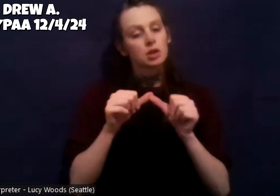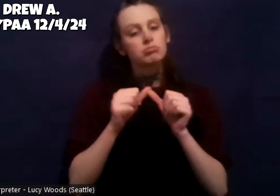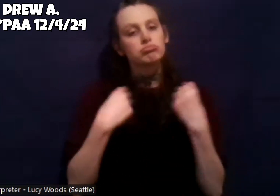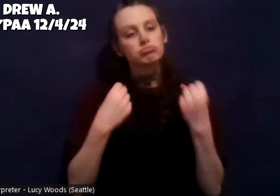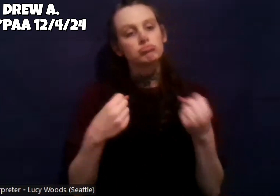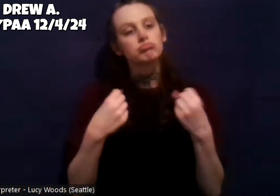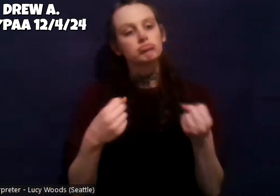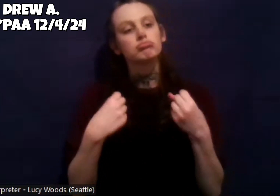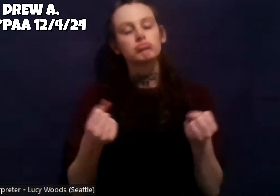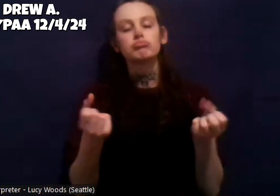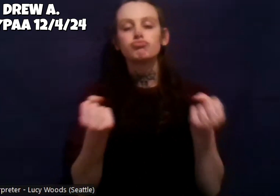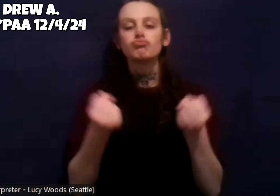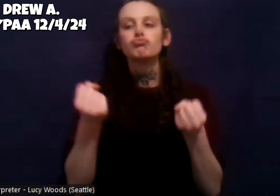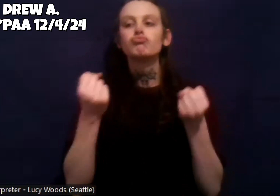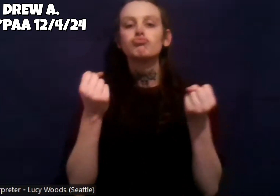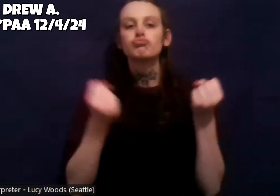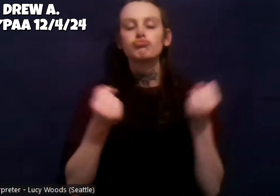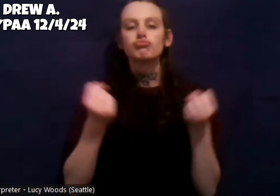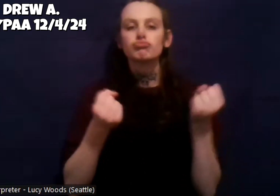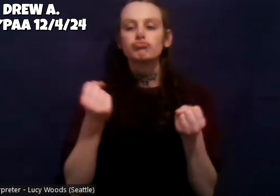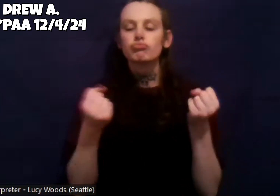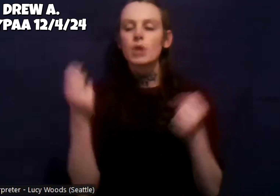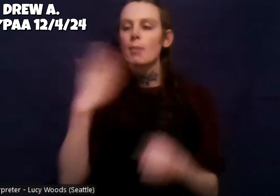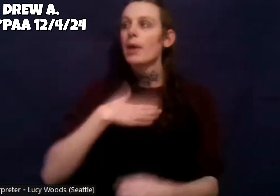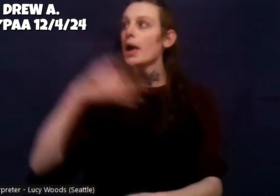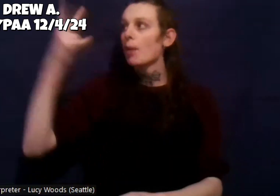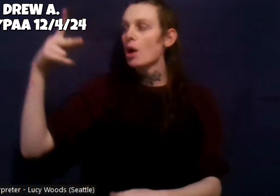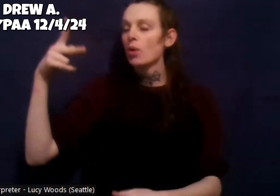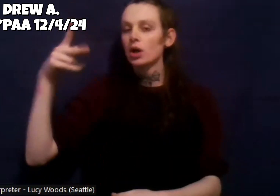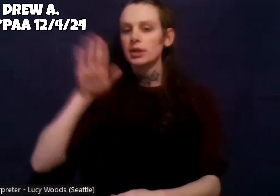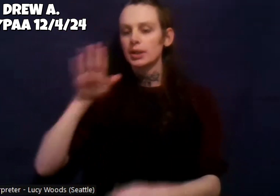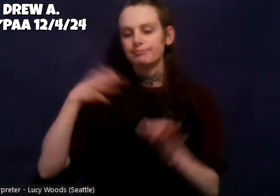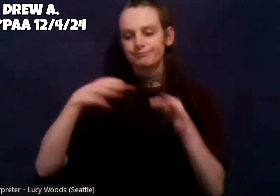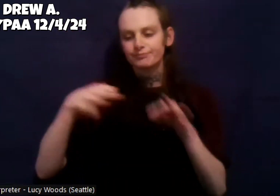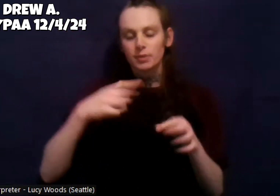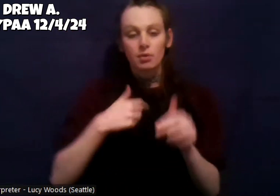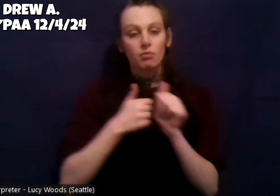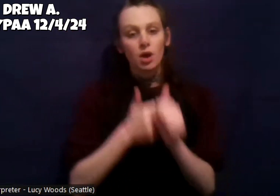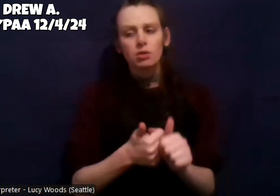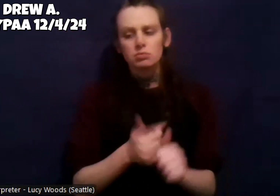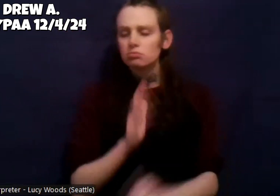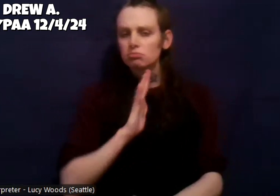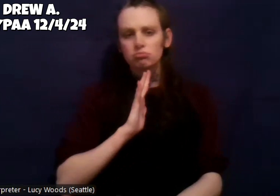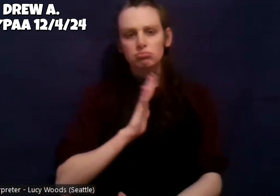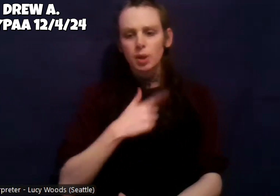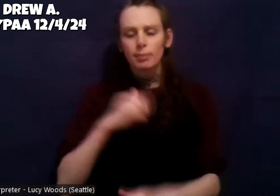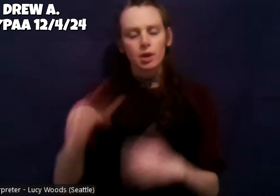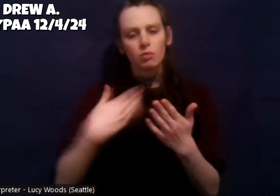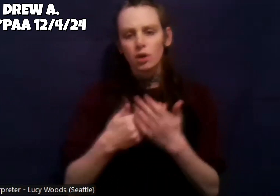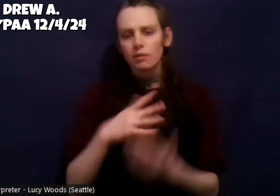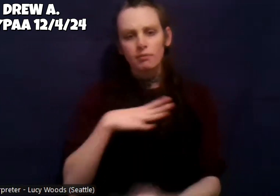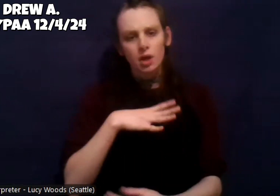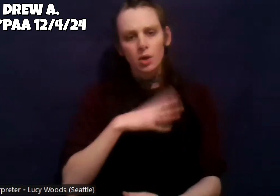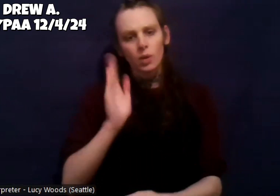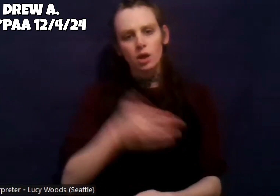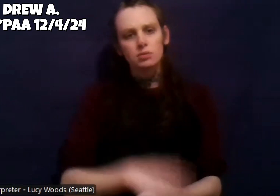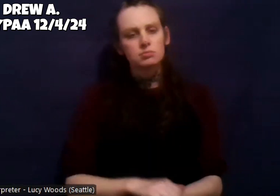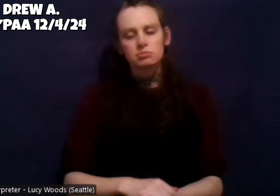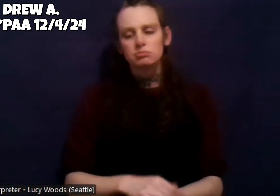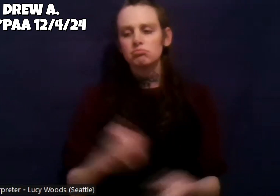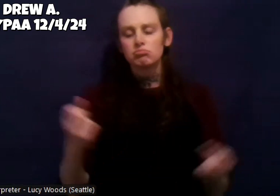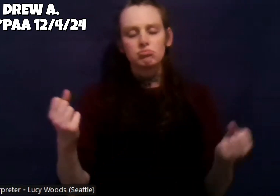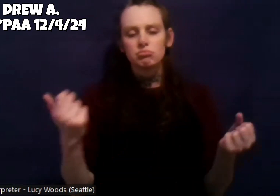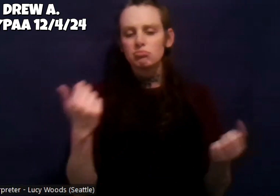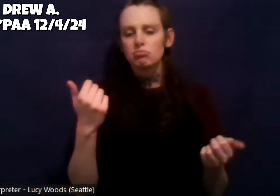follow my higher power's directions, I'll get to my destination and I can handle anything that comes at me. So that's been